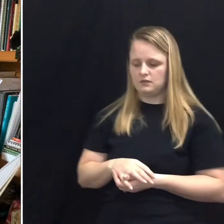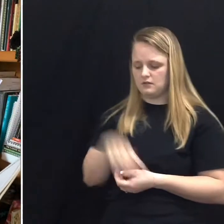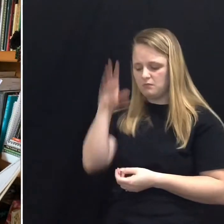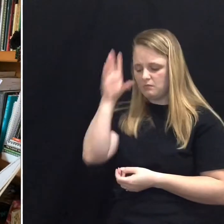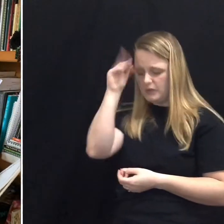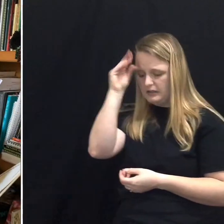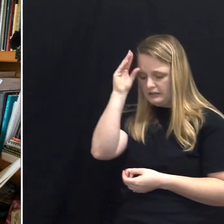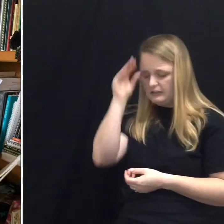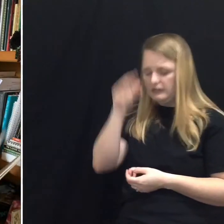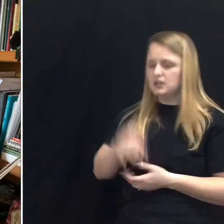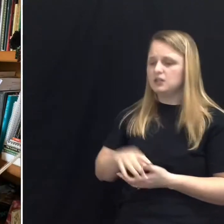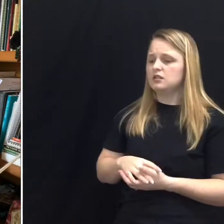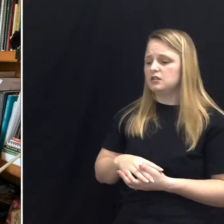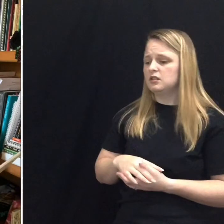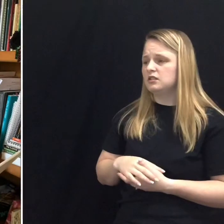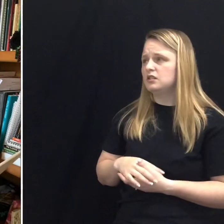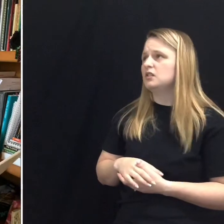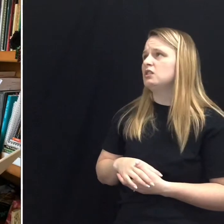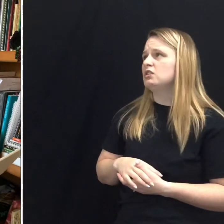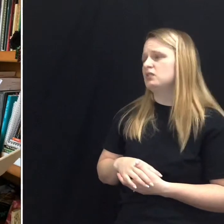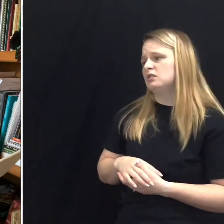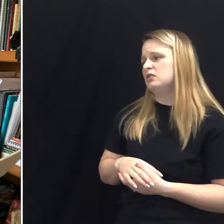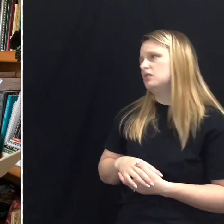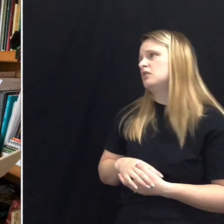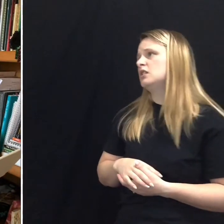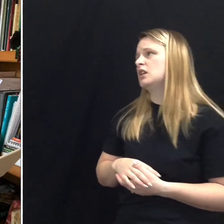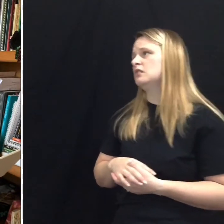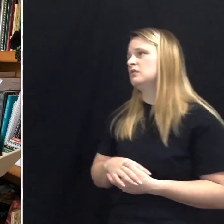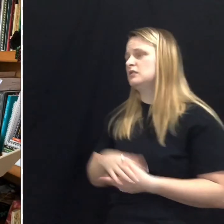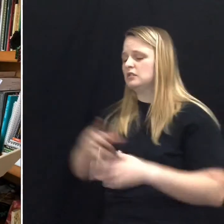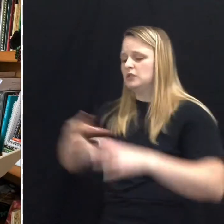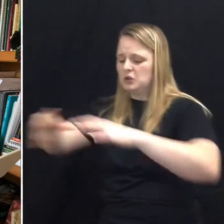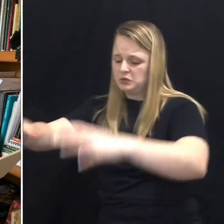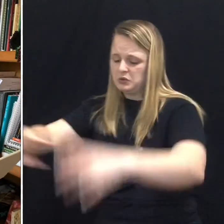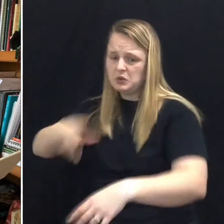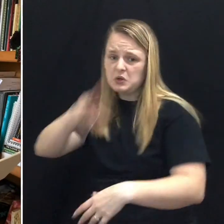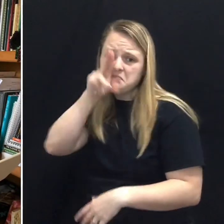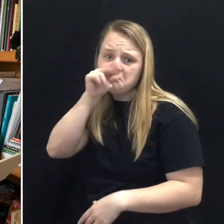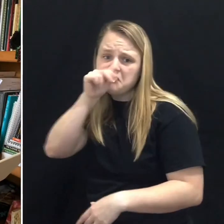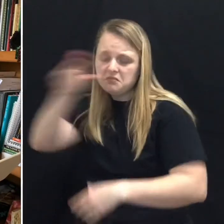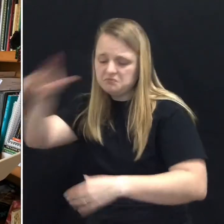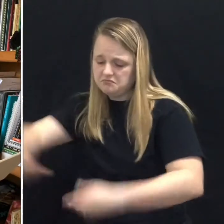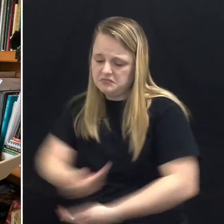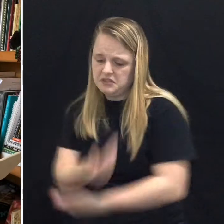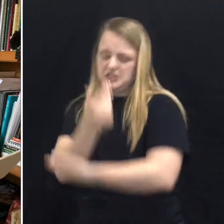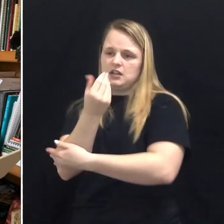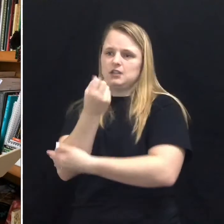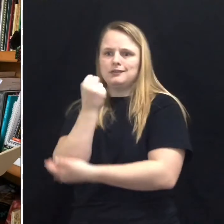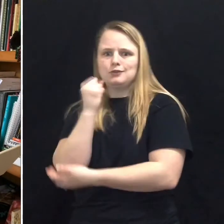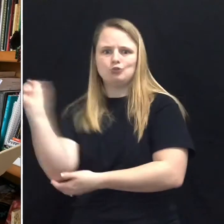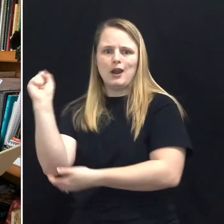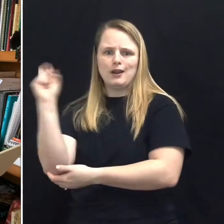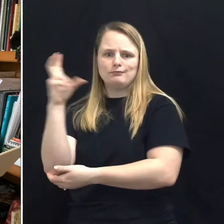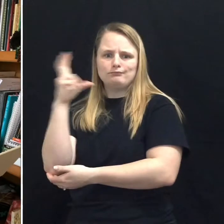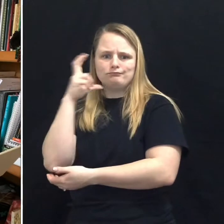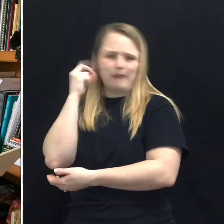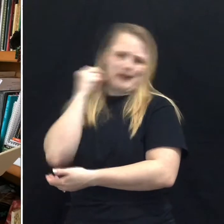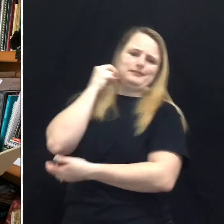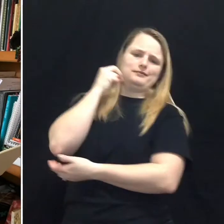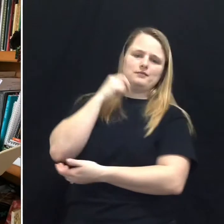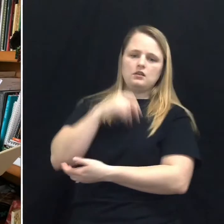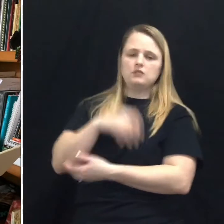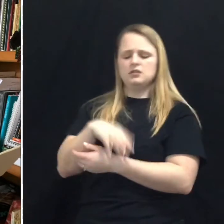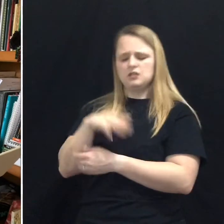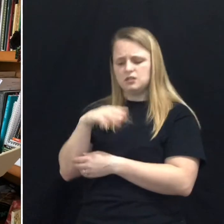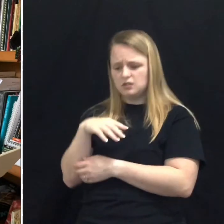Oh. When Alan took the bird in his arms, it tried to give him a bite. "Good old